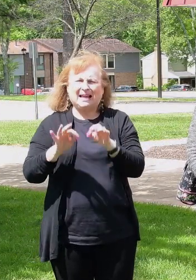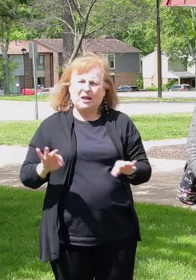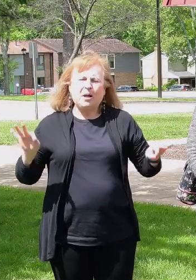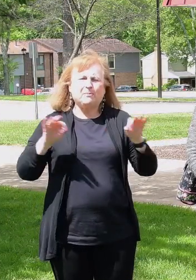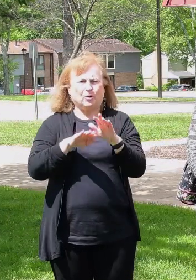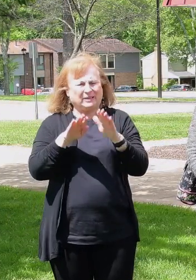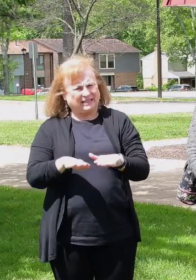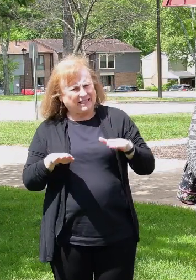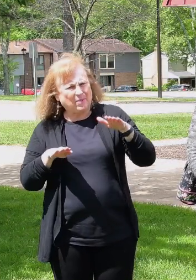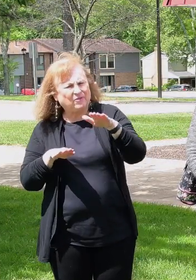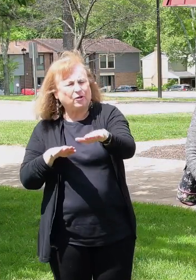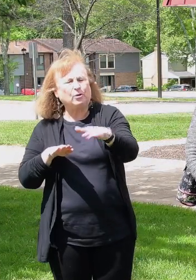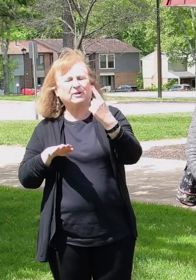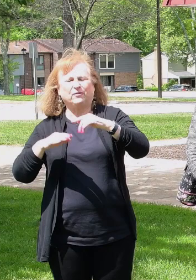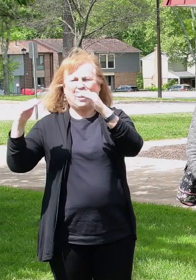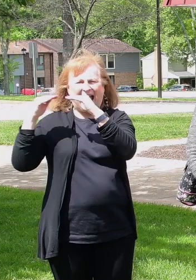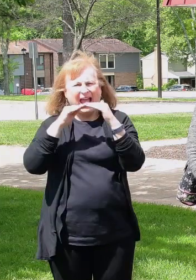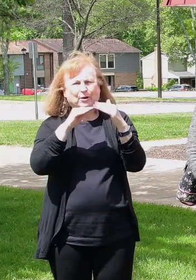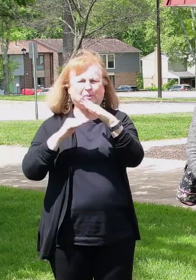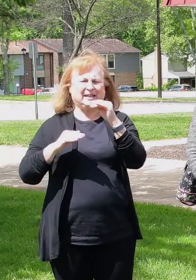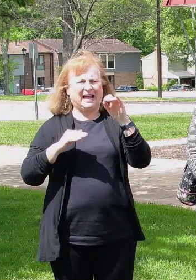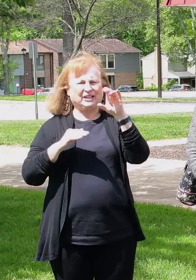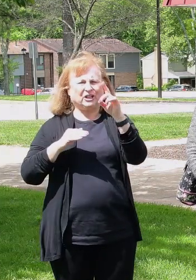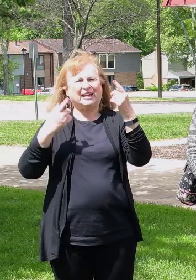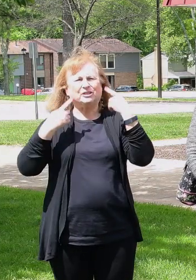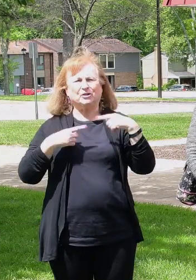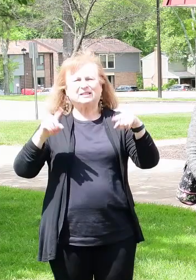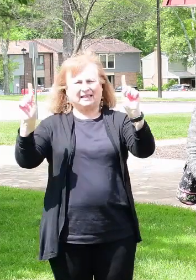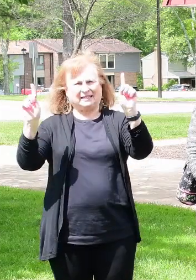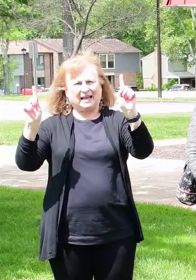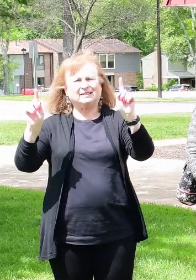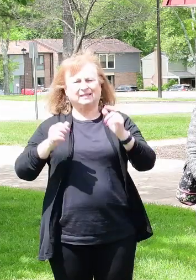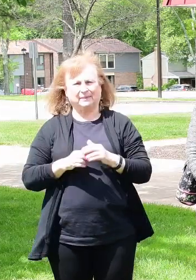important step forward towards equity and educational success.